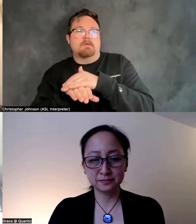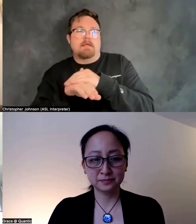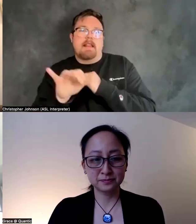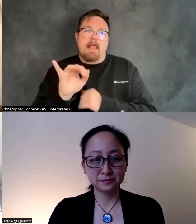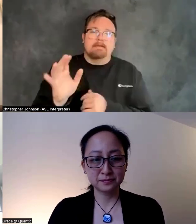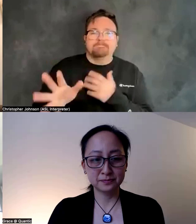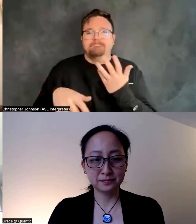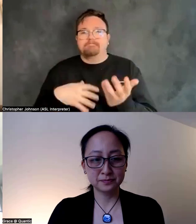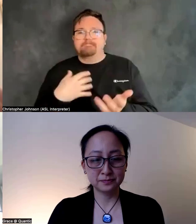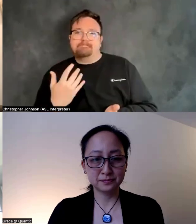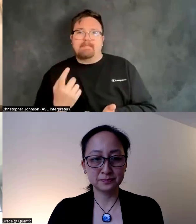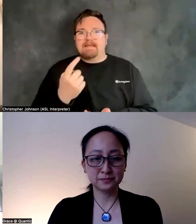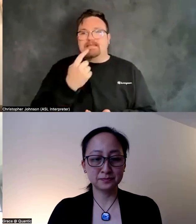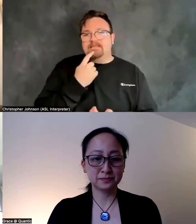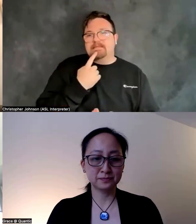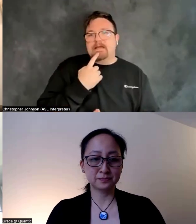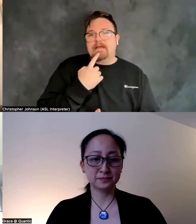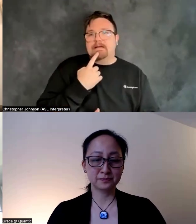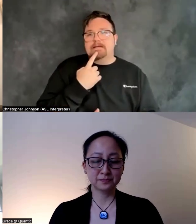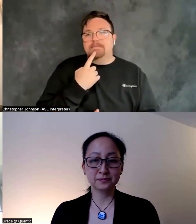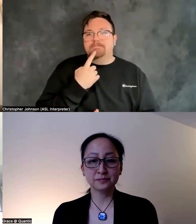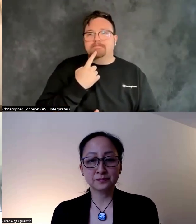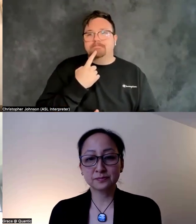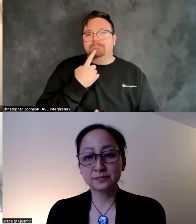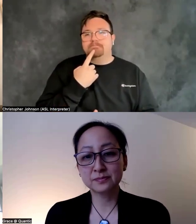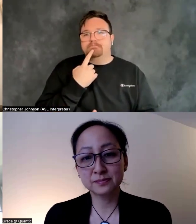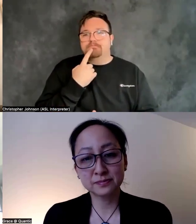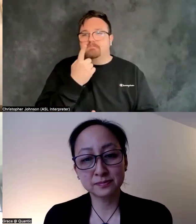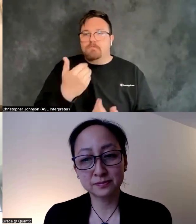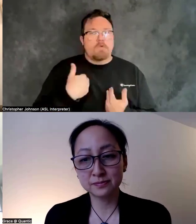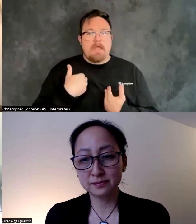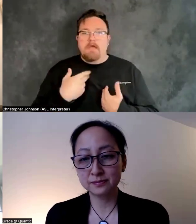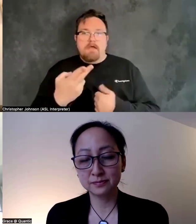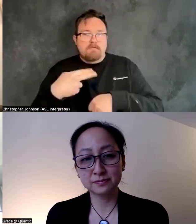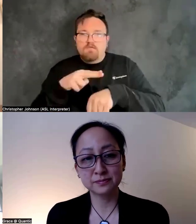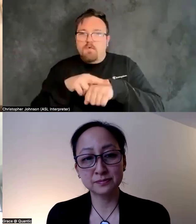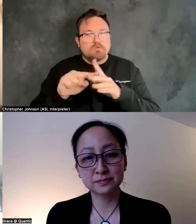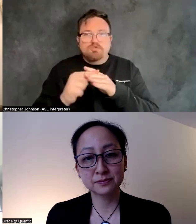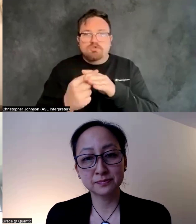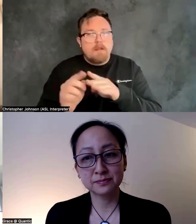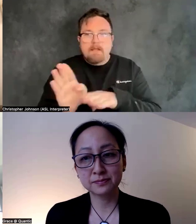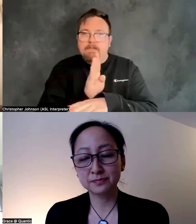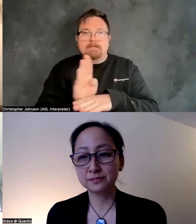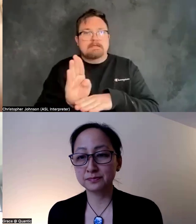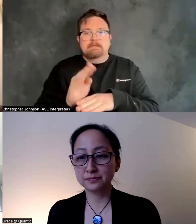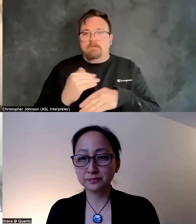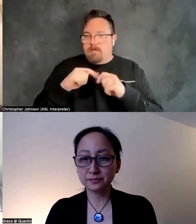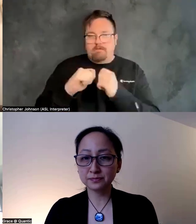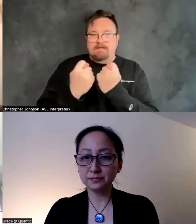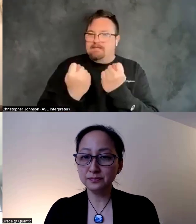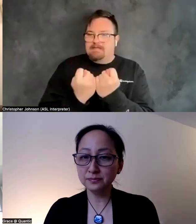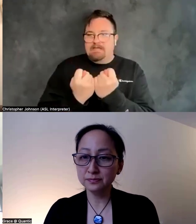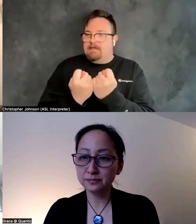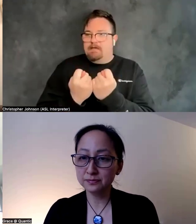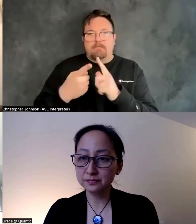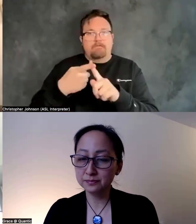say you were doing a normal startup where you had a team based in some country and you wanted to